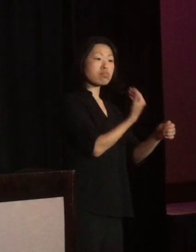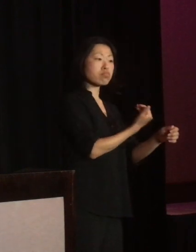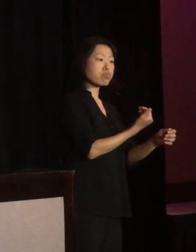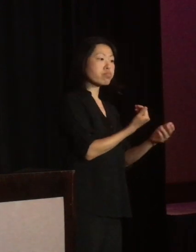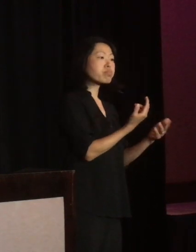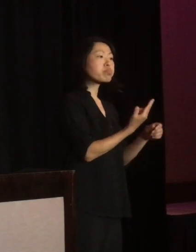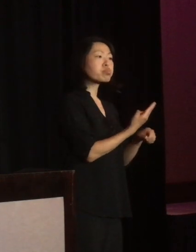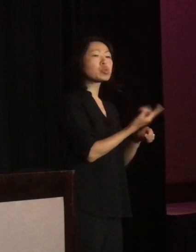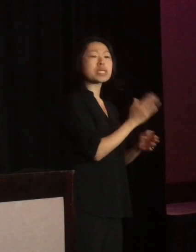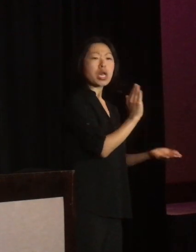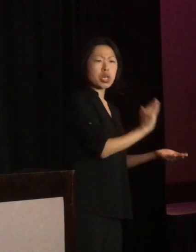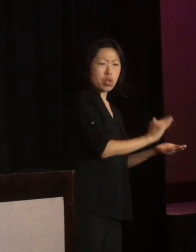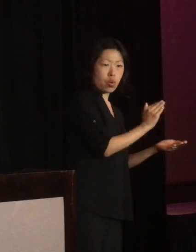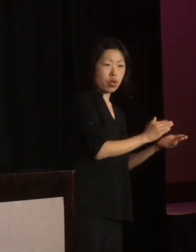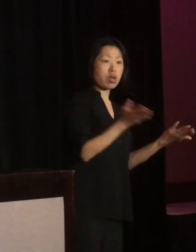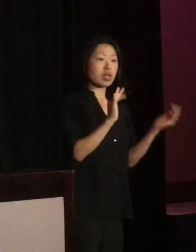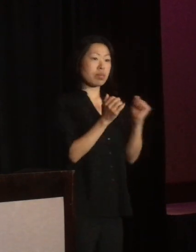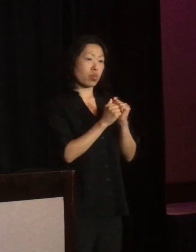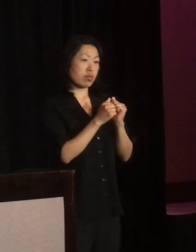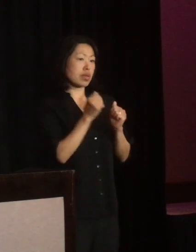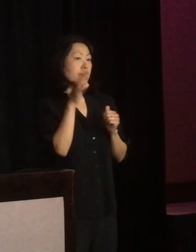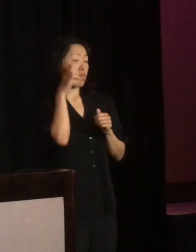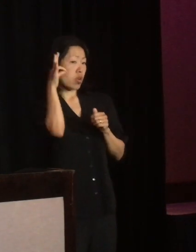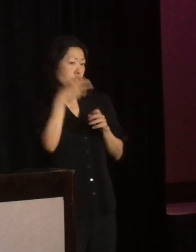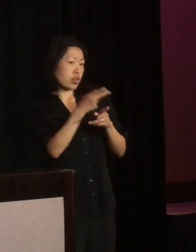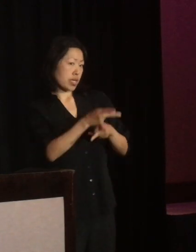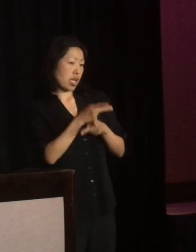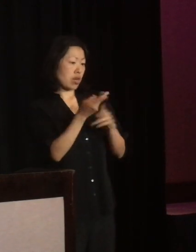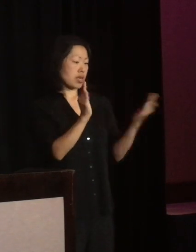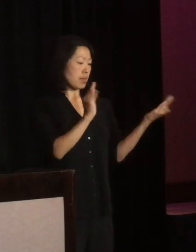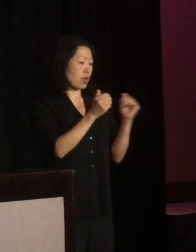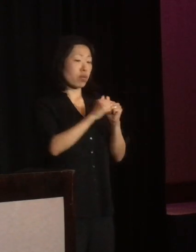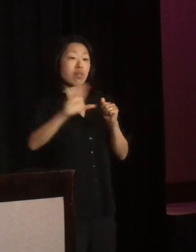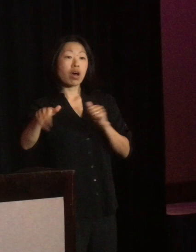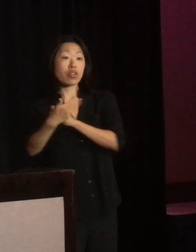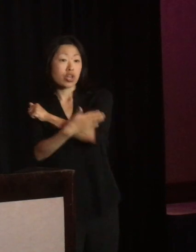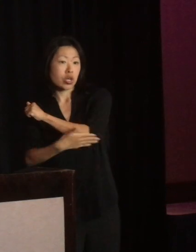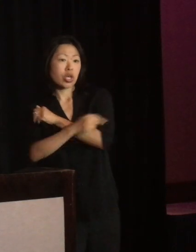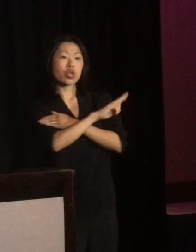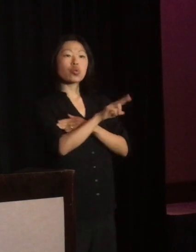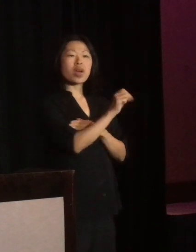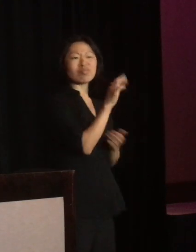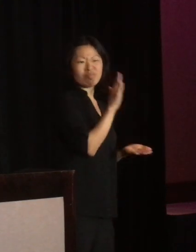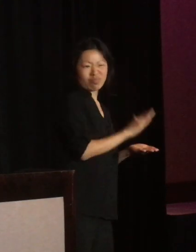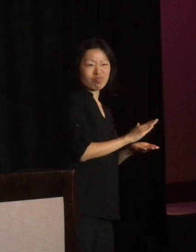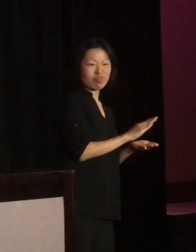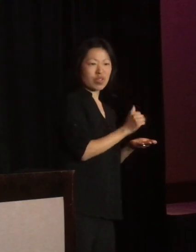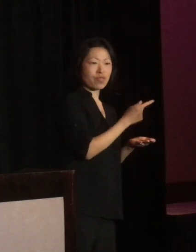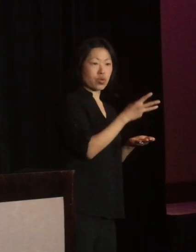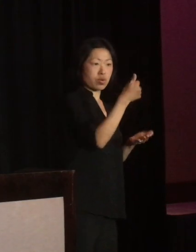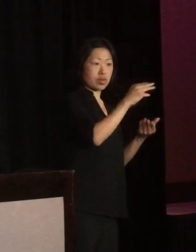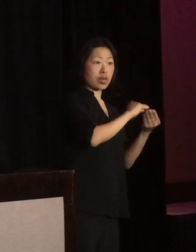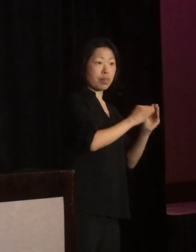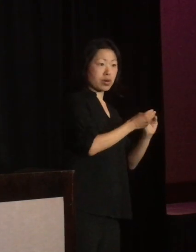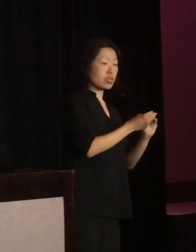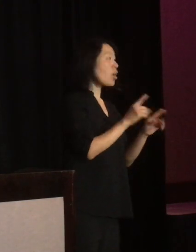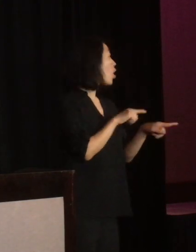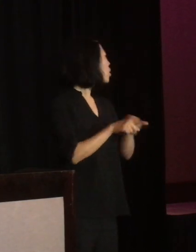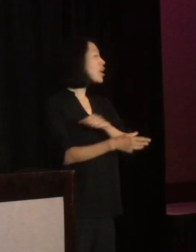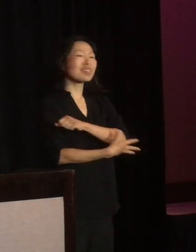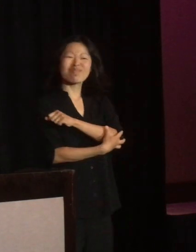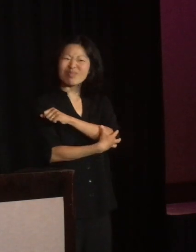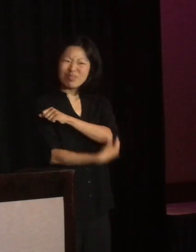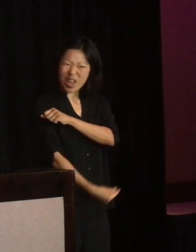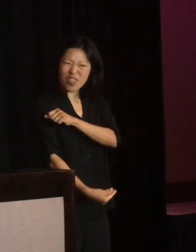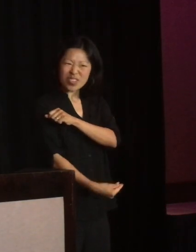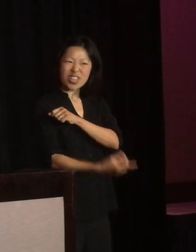for adoption and foster care in the US as well as for some of the other countries. Poverty, and then also just that disconnect from our